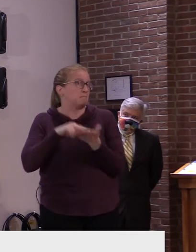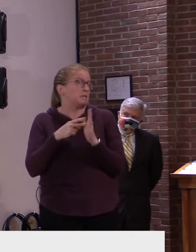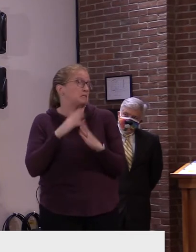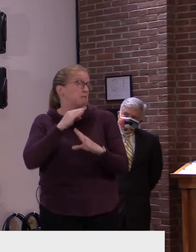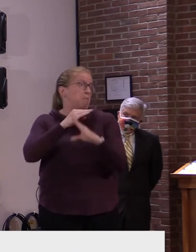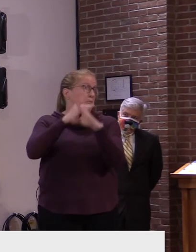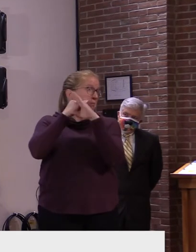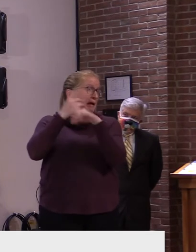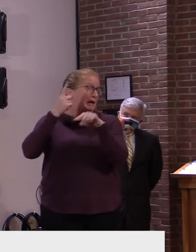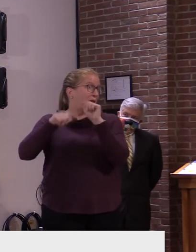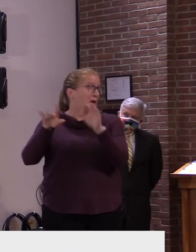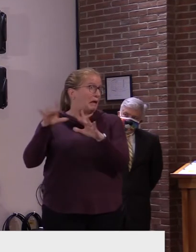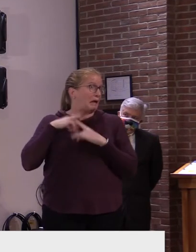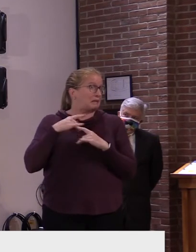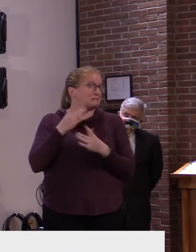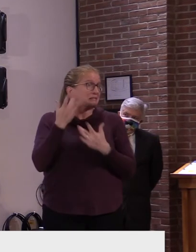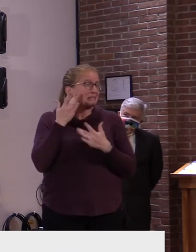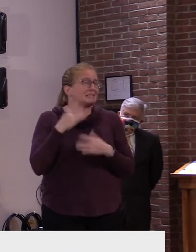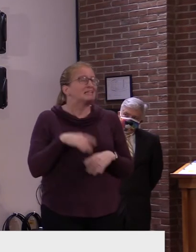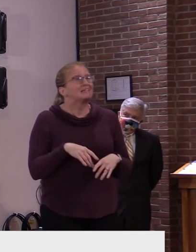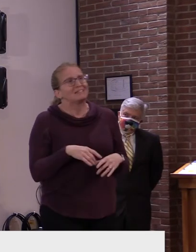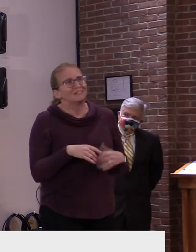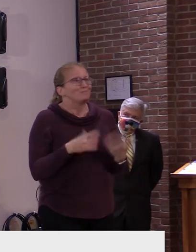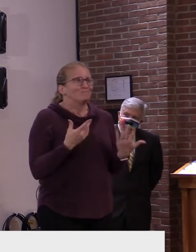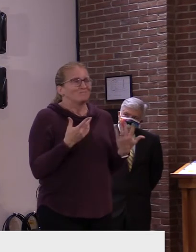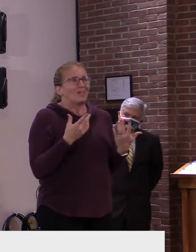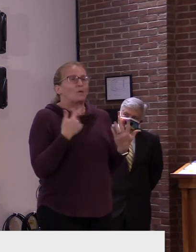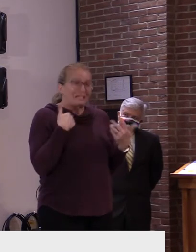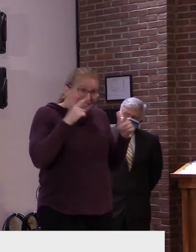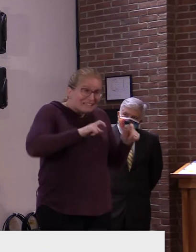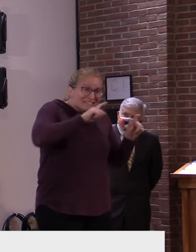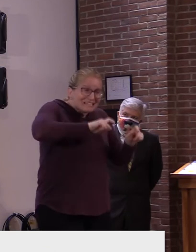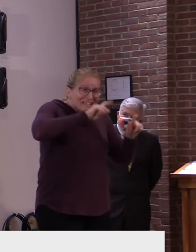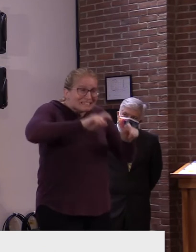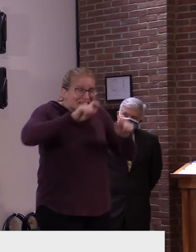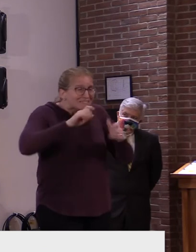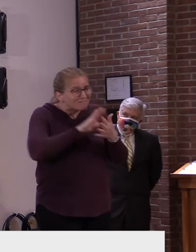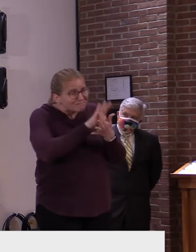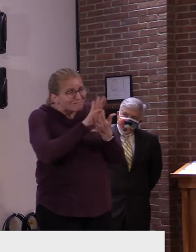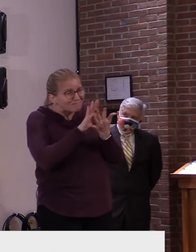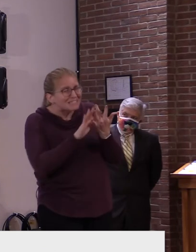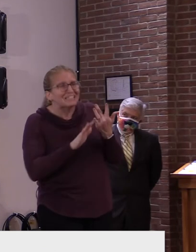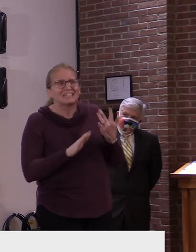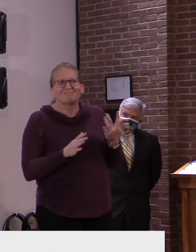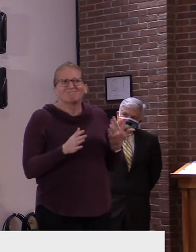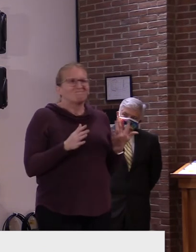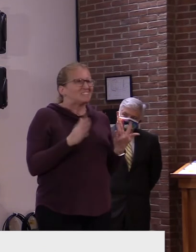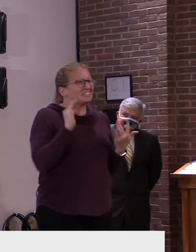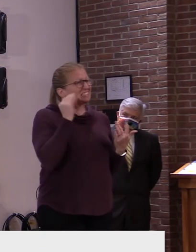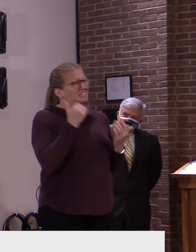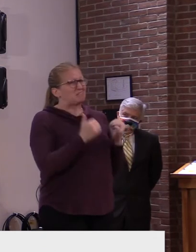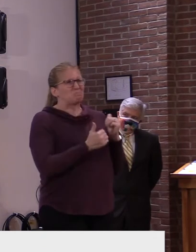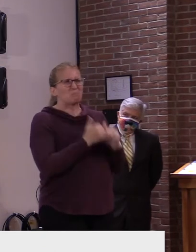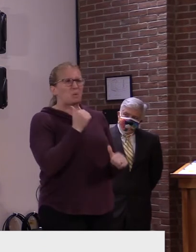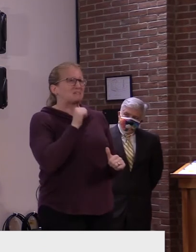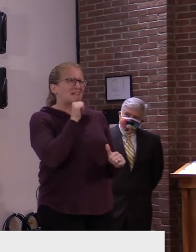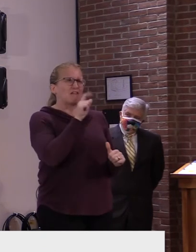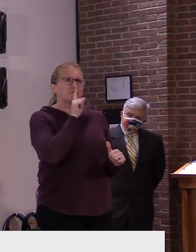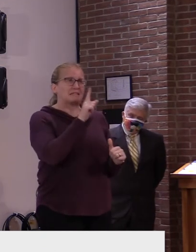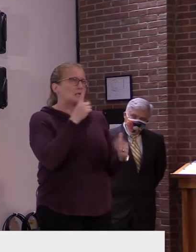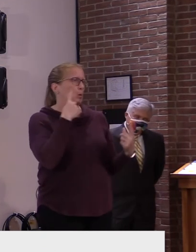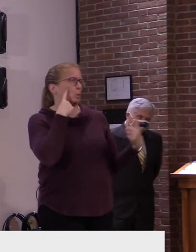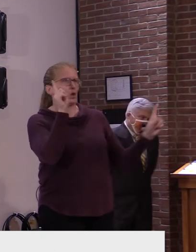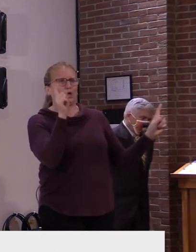themselves to work and it's not a major part of our armamentarium and addressing ill people with